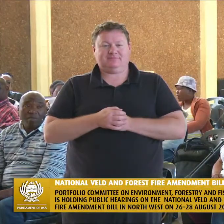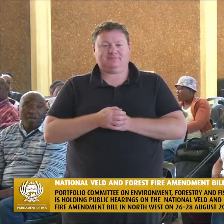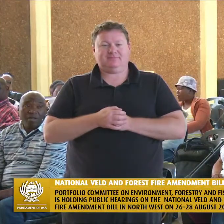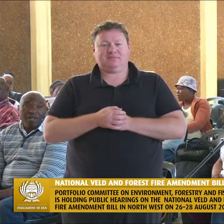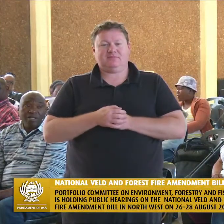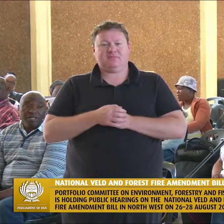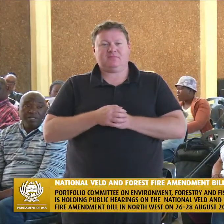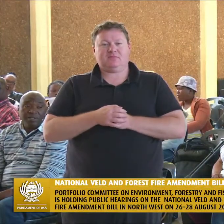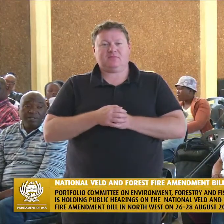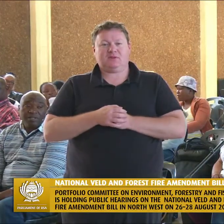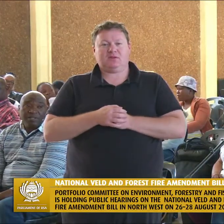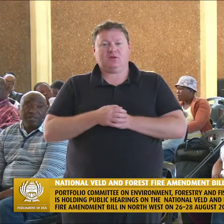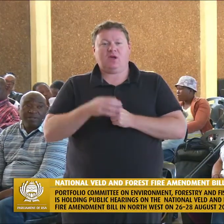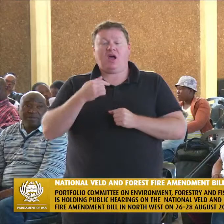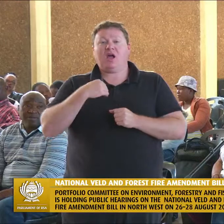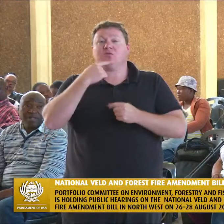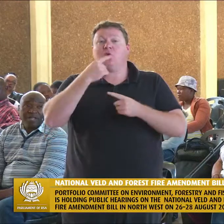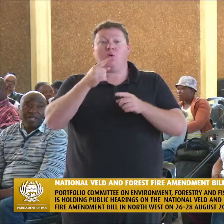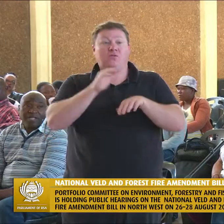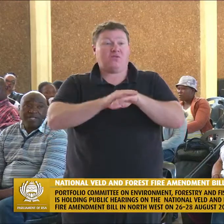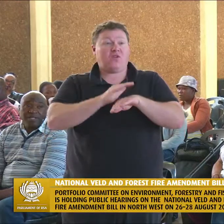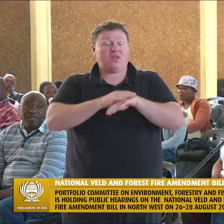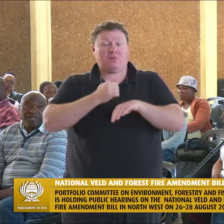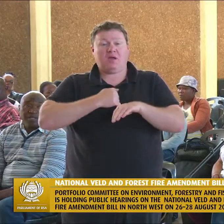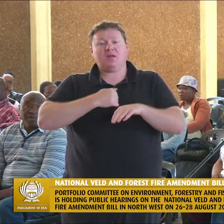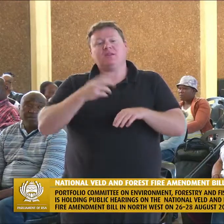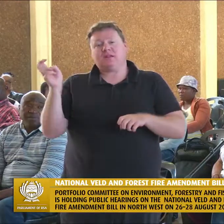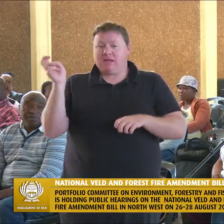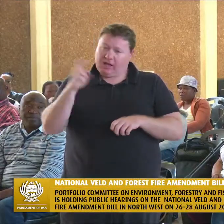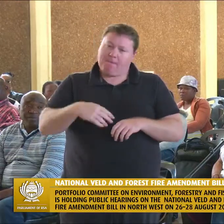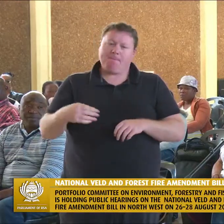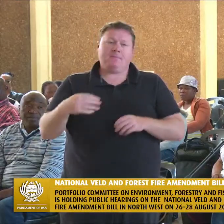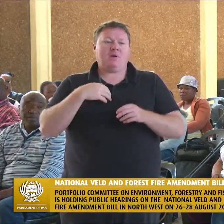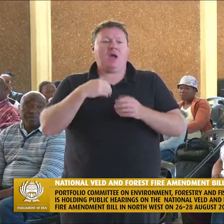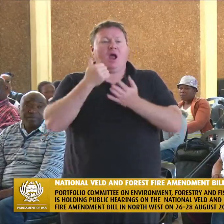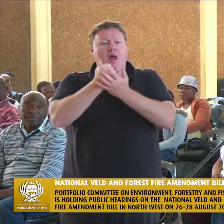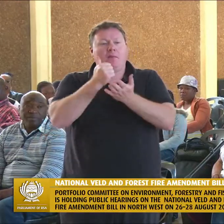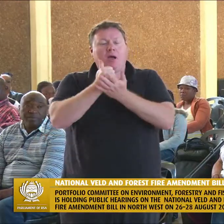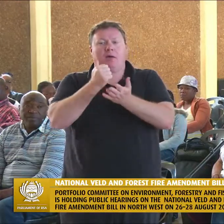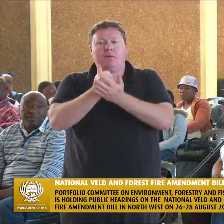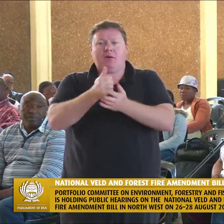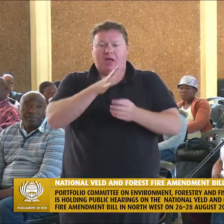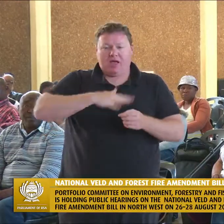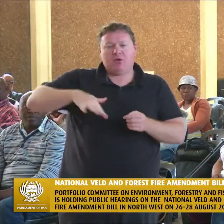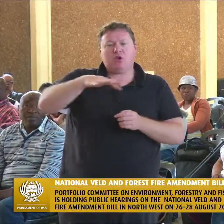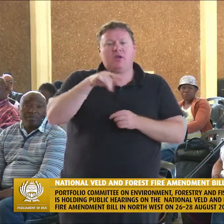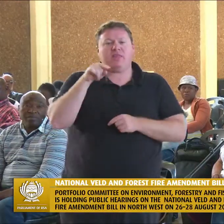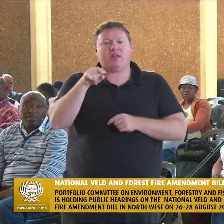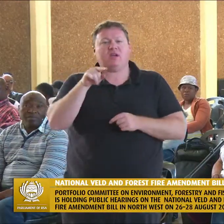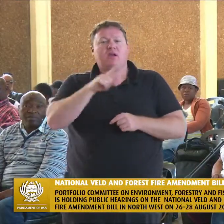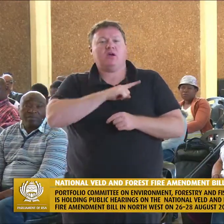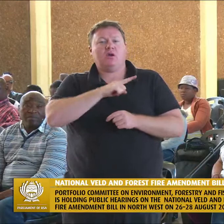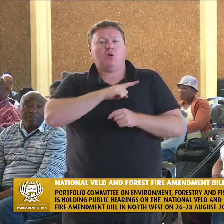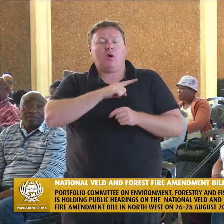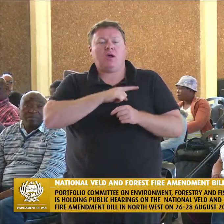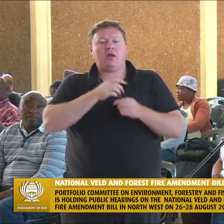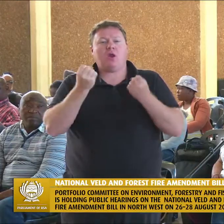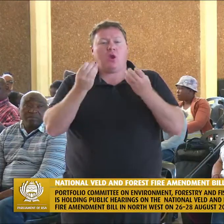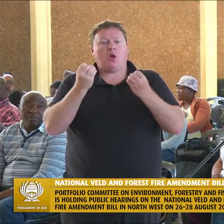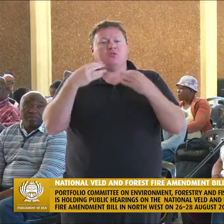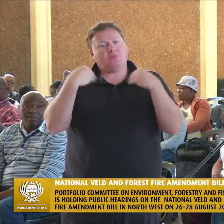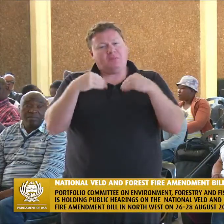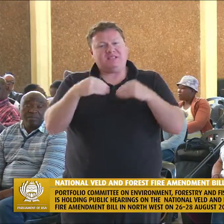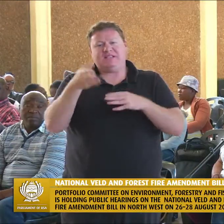i said to my friends we have to go there and assist as the area is surrounded by the lodges